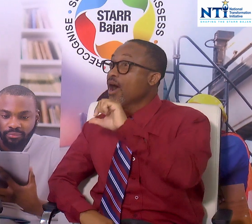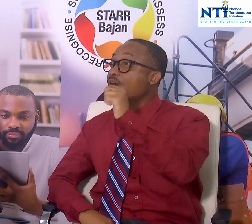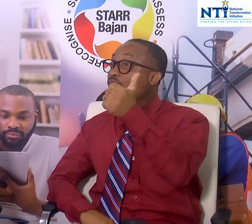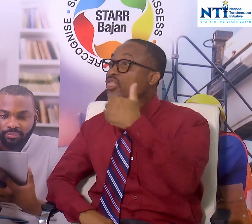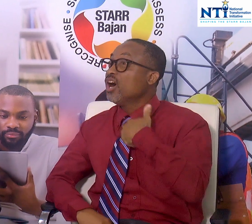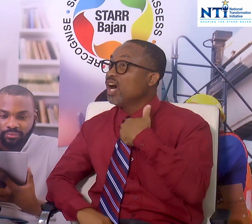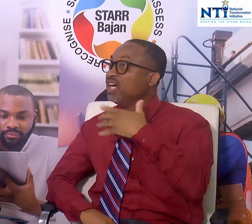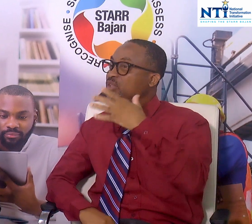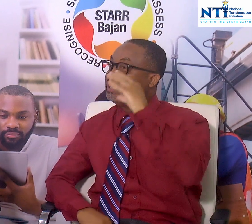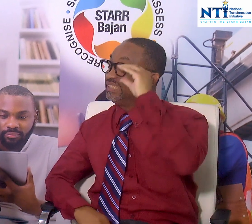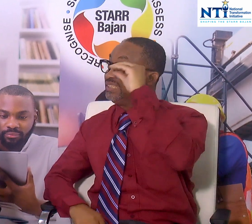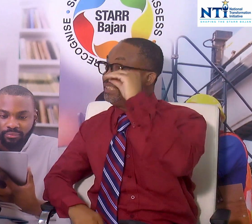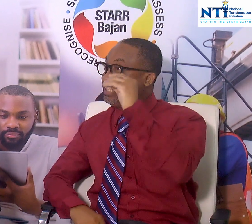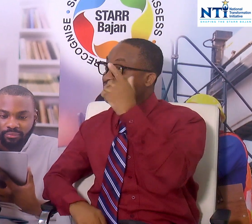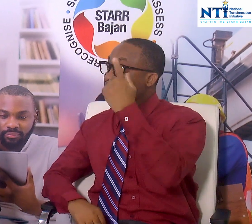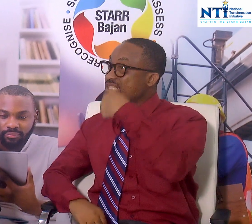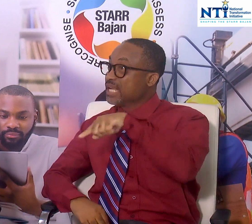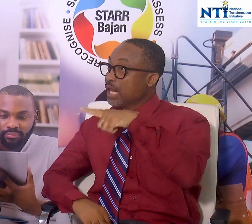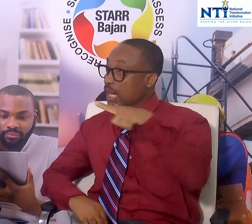My family signs.